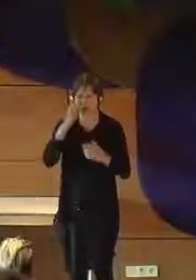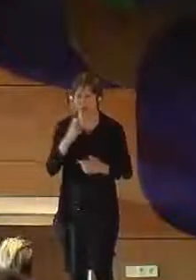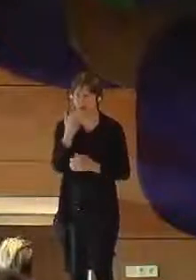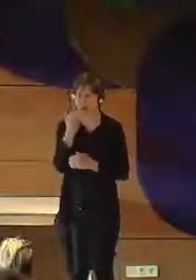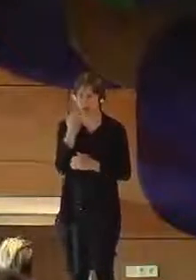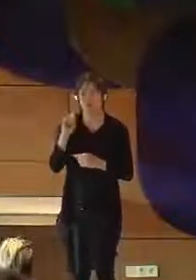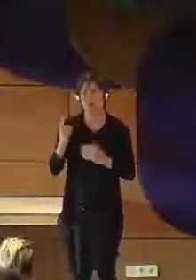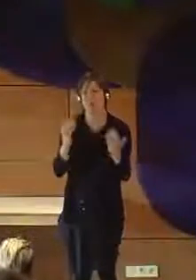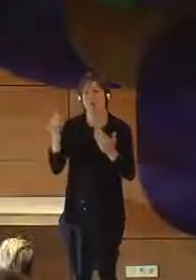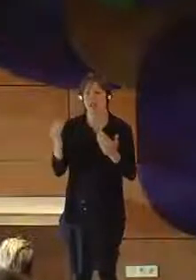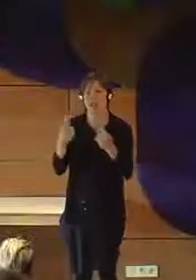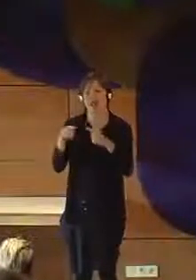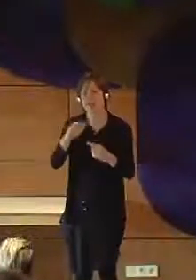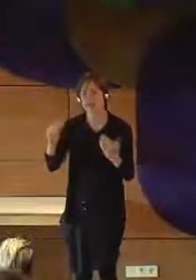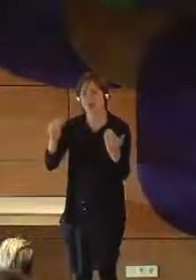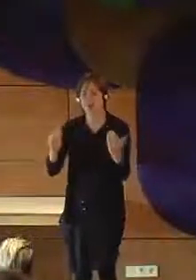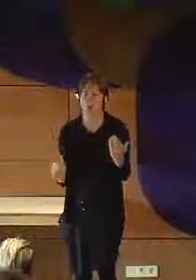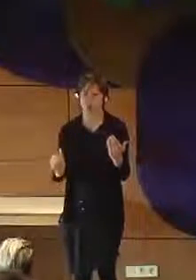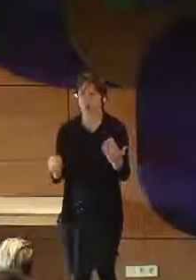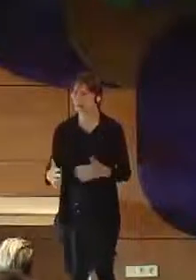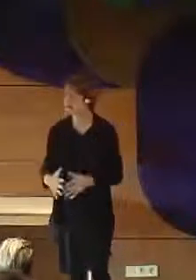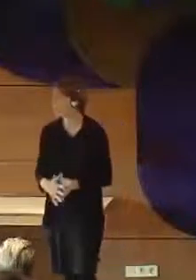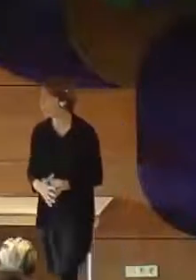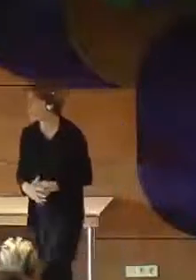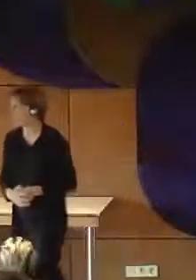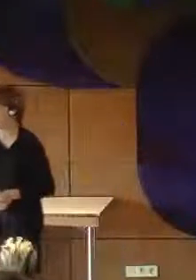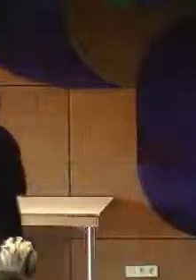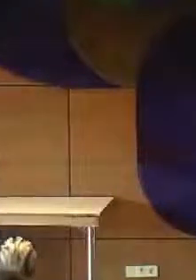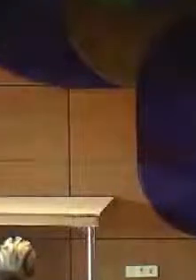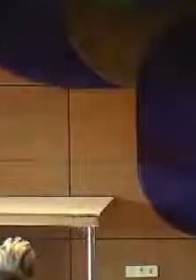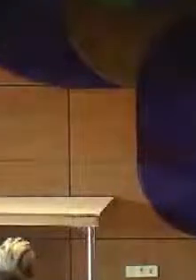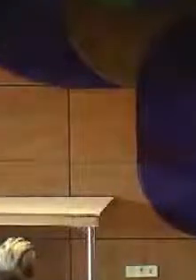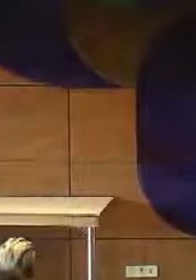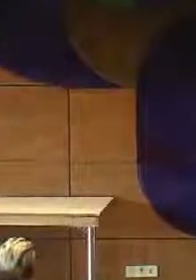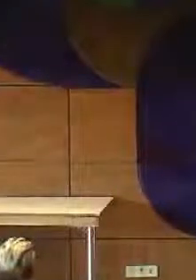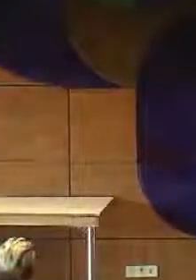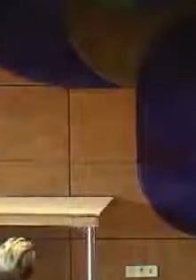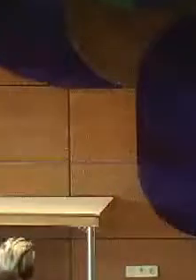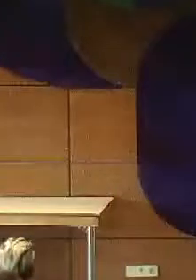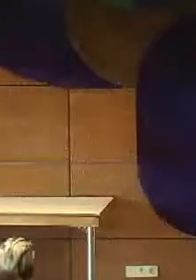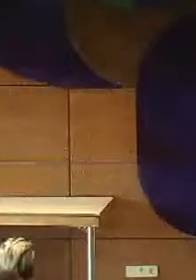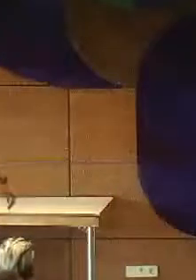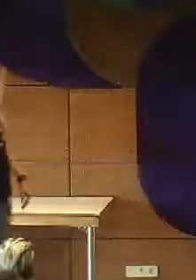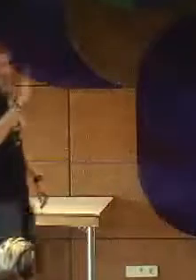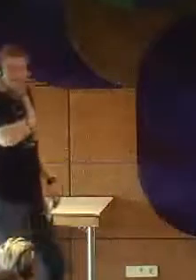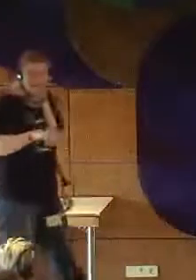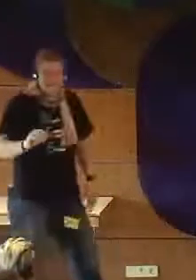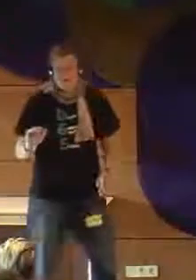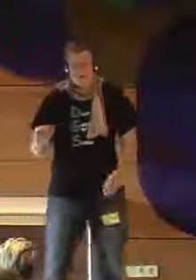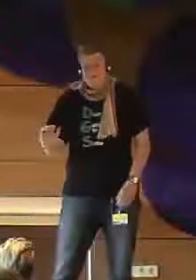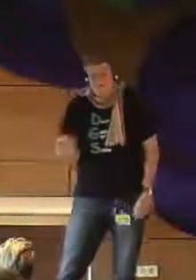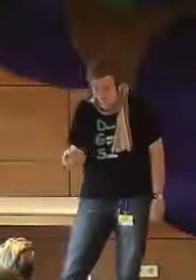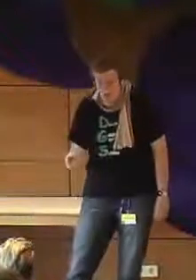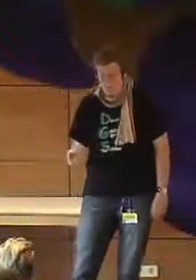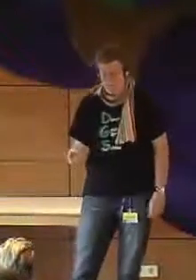they still are very short, comparing them to the 12-year-olds, then there could be an issue